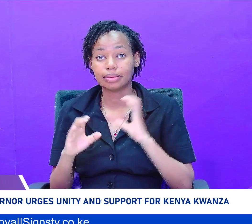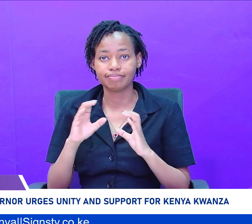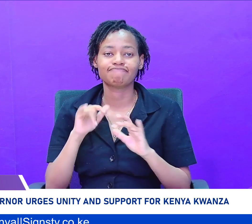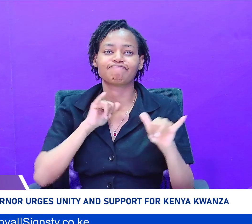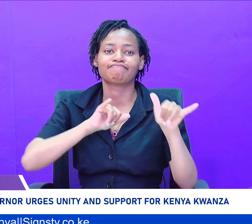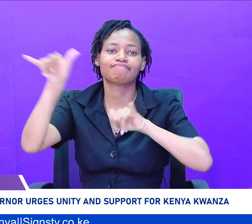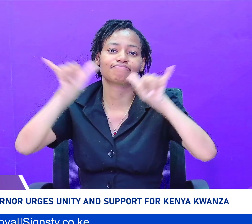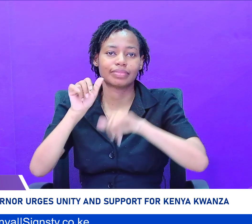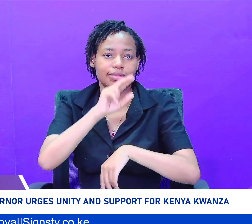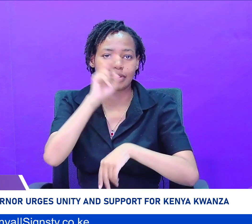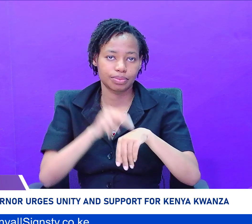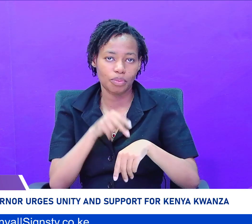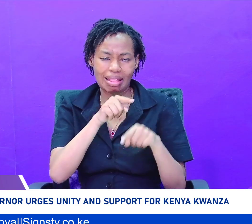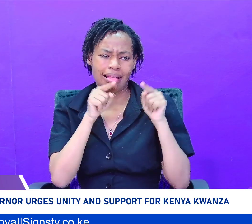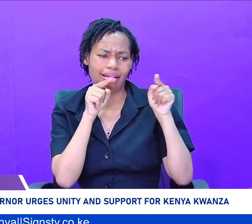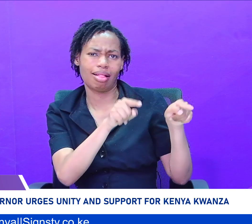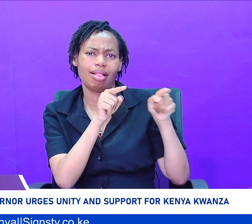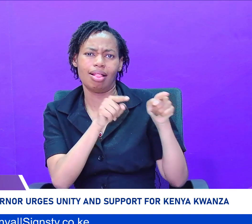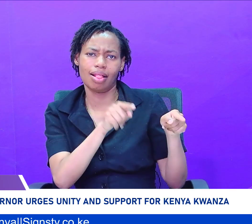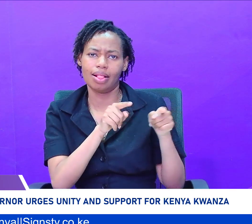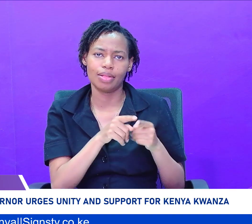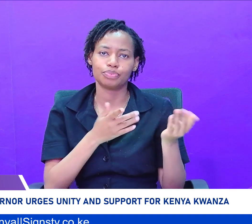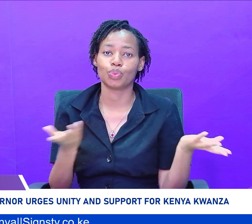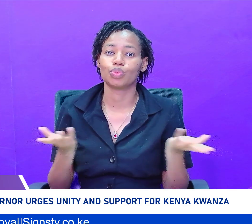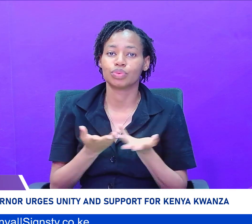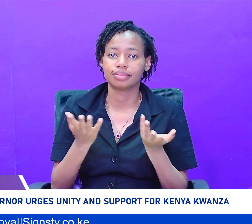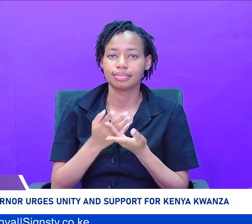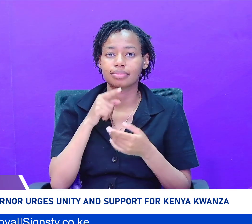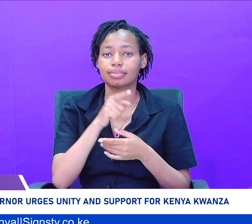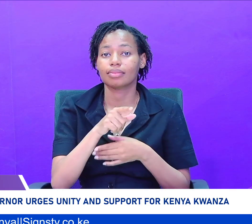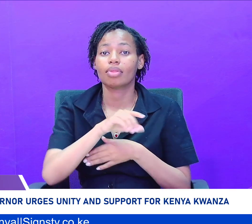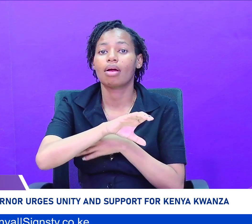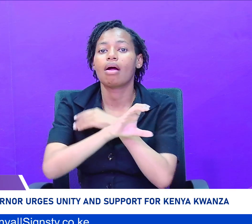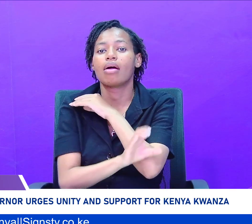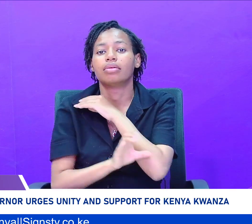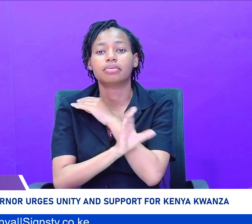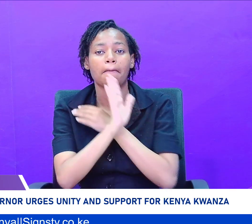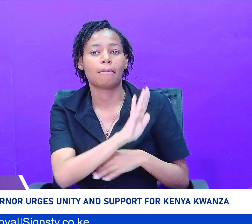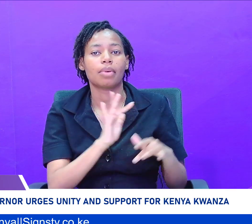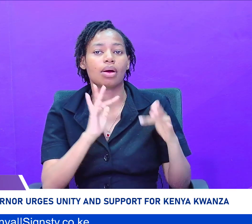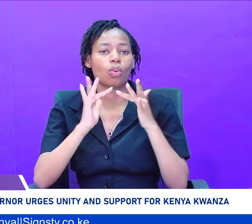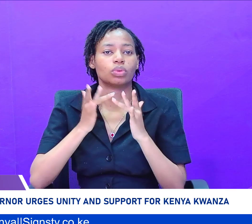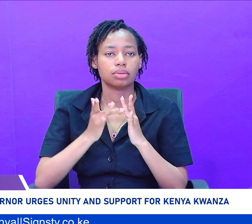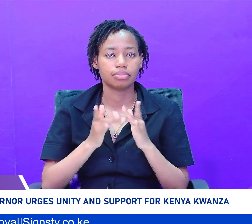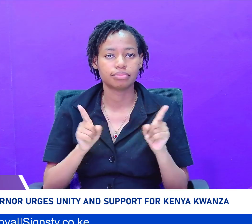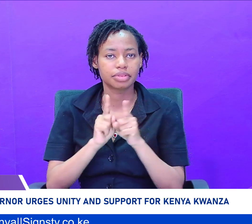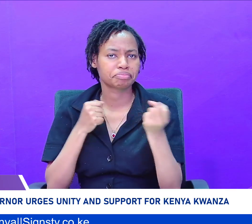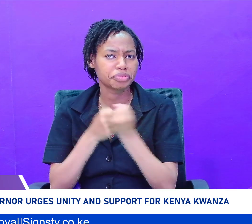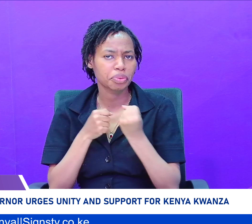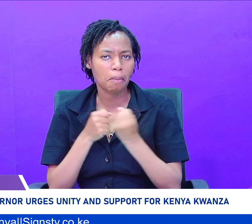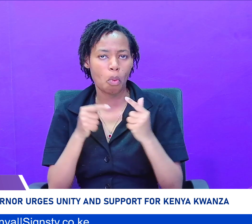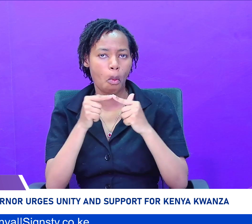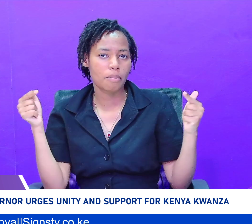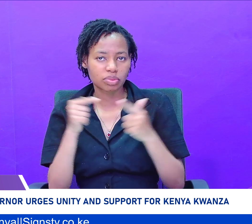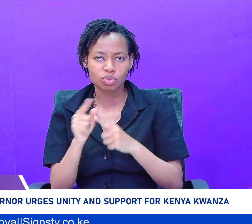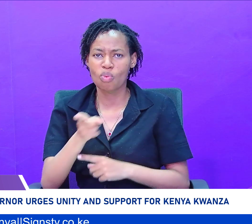criticized foreign nations, accusing them of interfering in the country's internal affairs by supporting